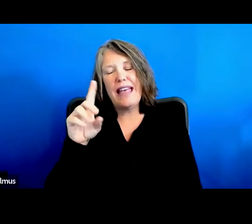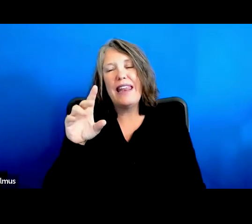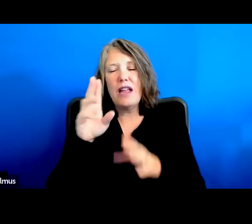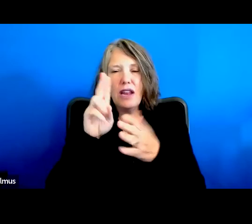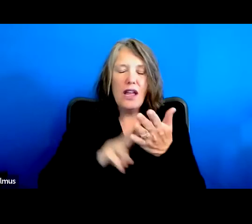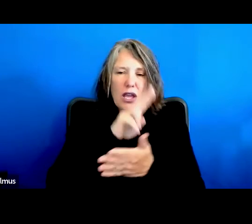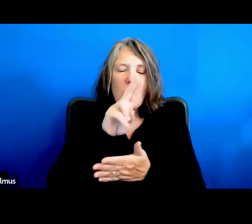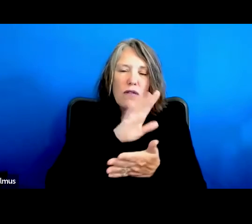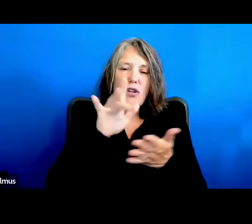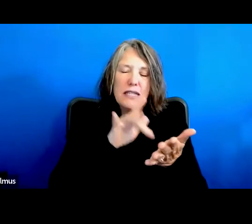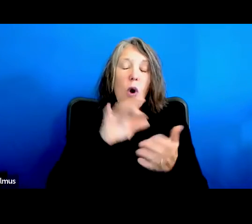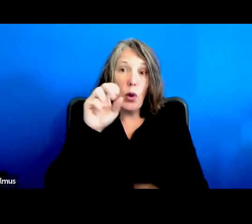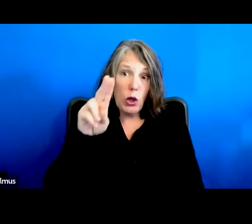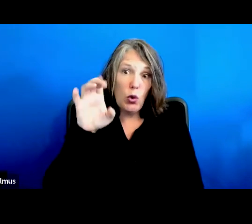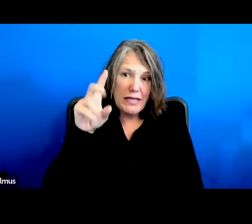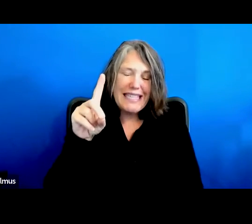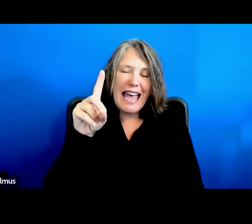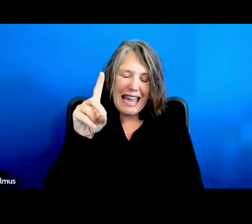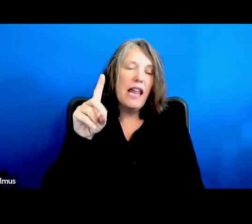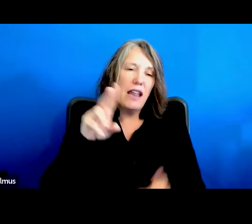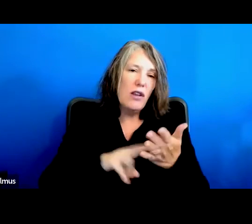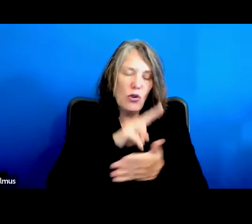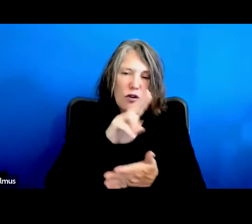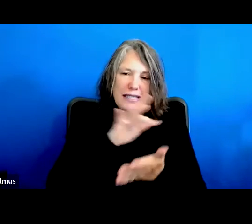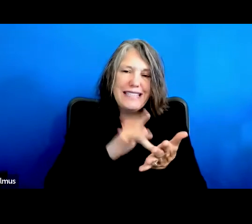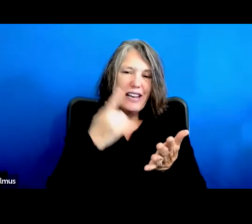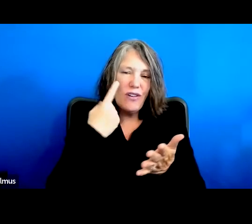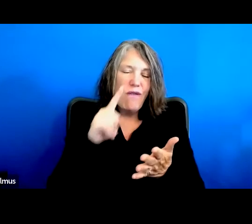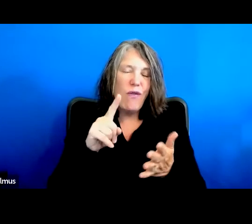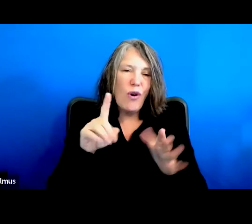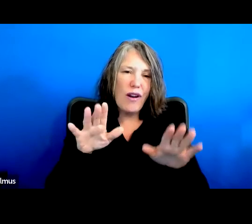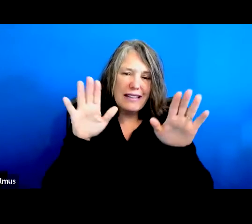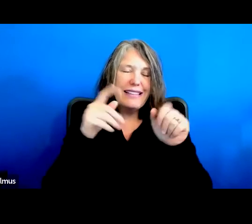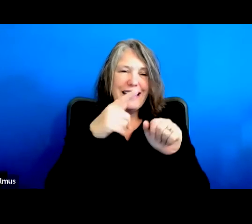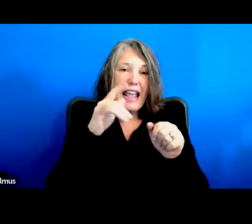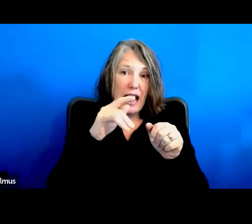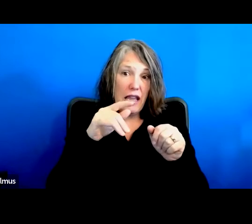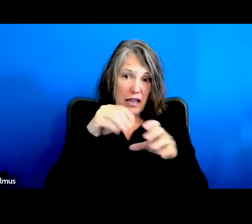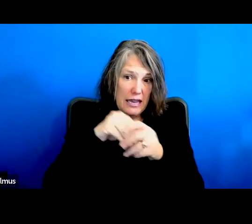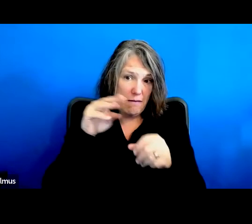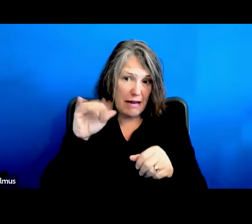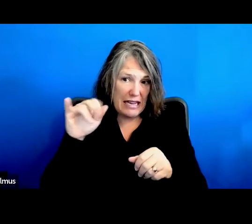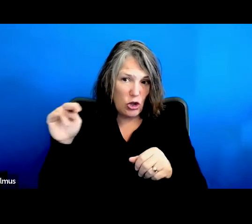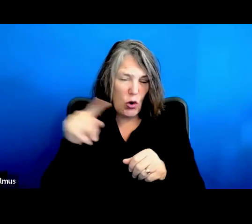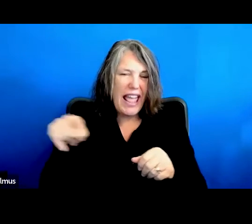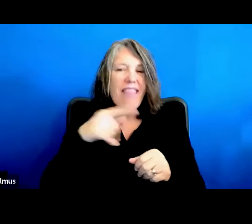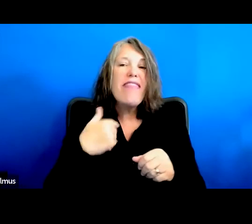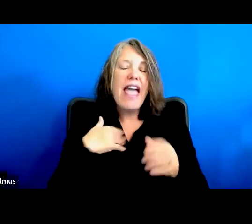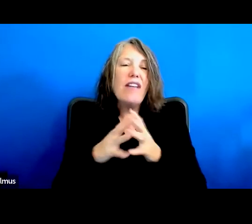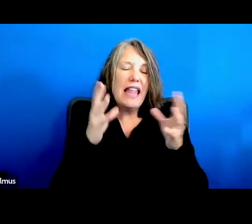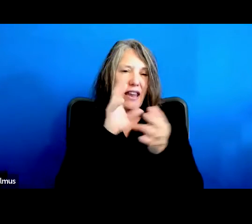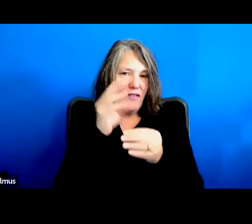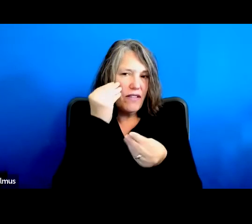Excellence in Disability at the University of Minnesota. And they have quite a bit of data on intellectual and